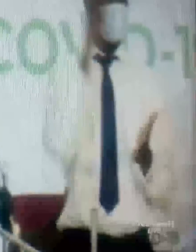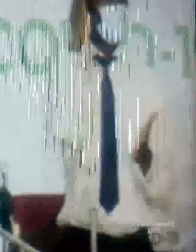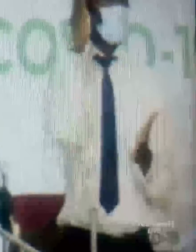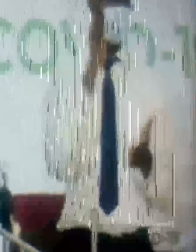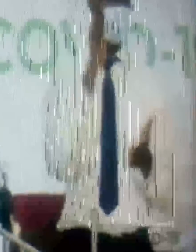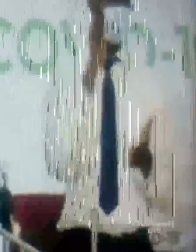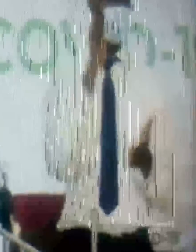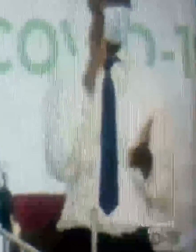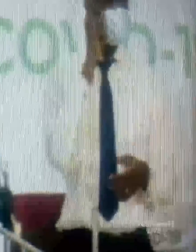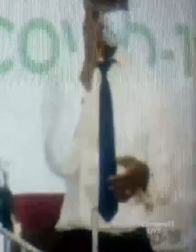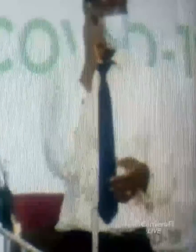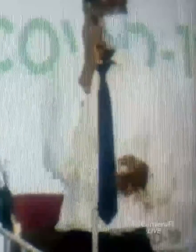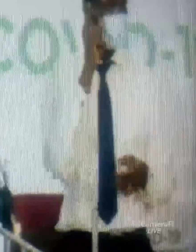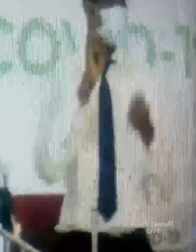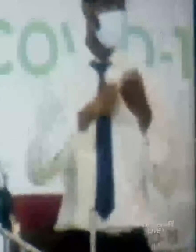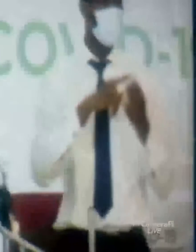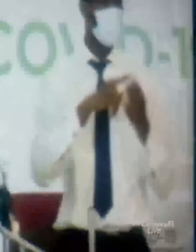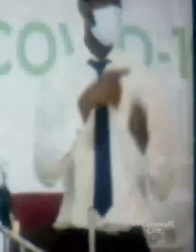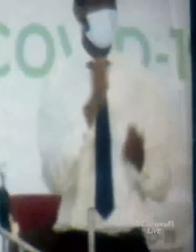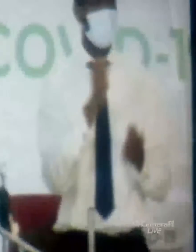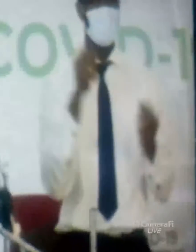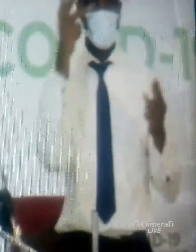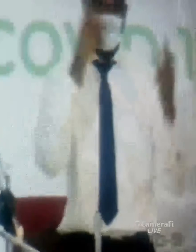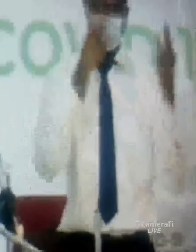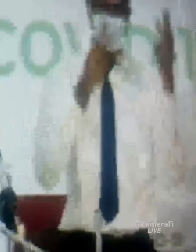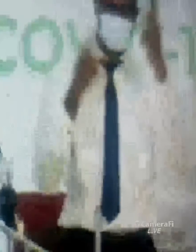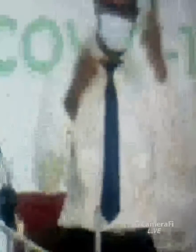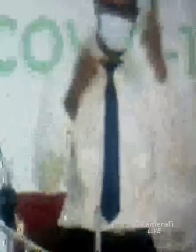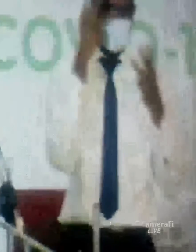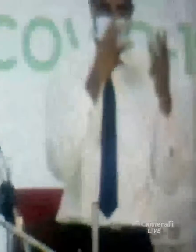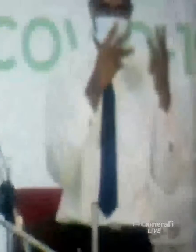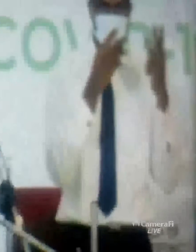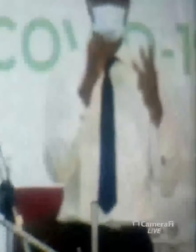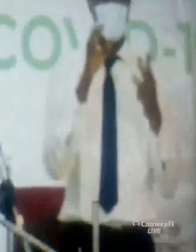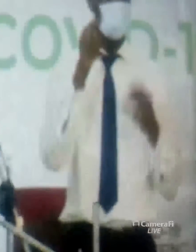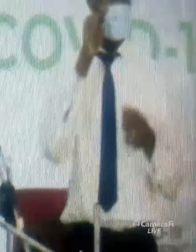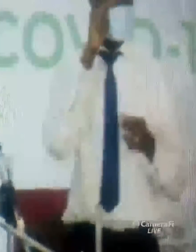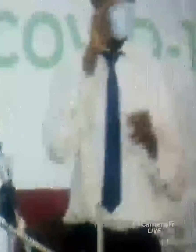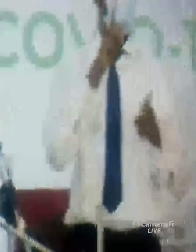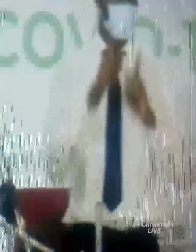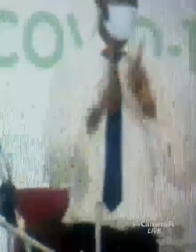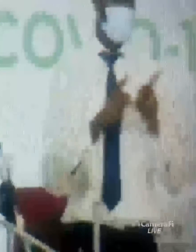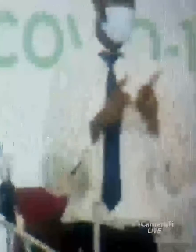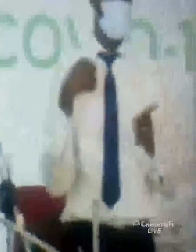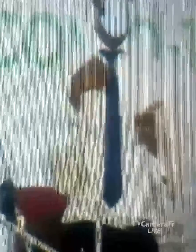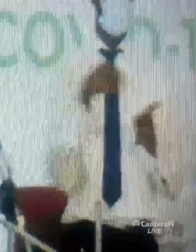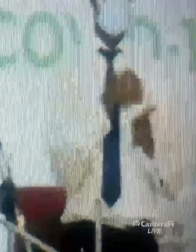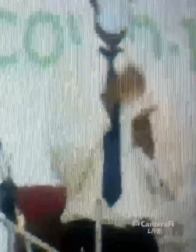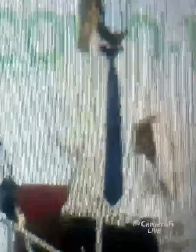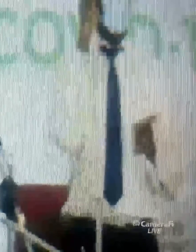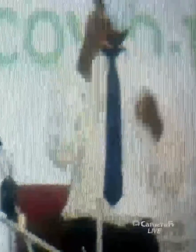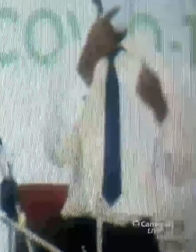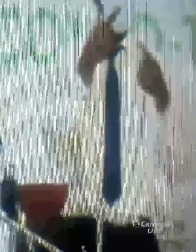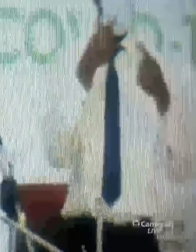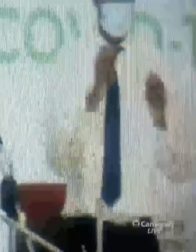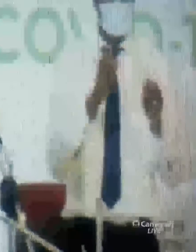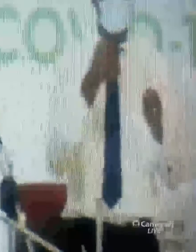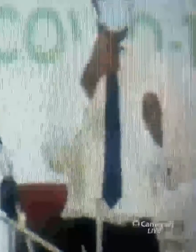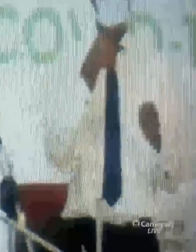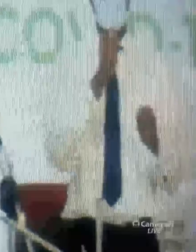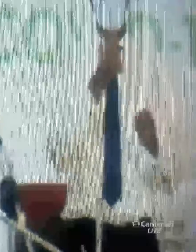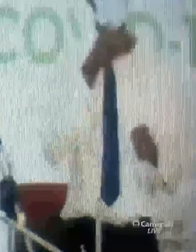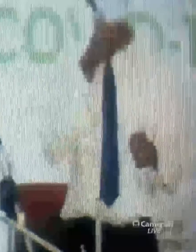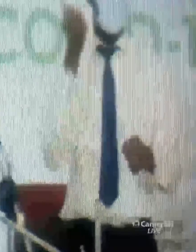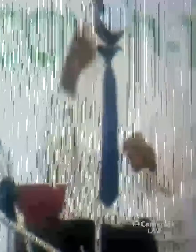we will listen to the concerns raised by Nigerians and try the best that we can to explain to them.